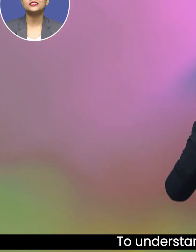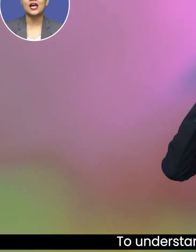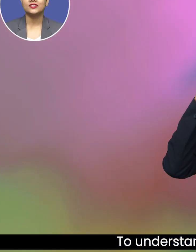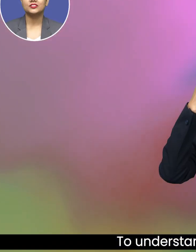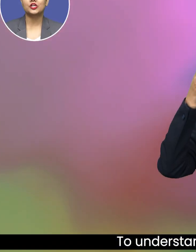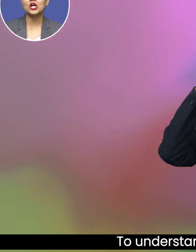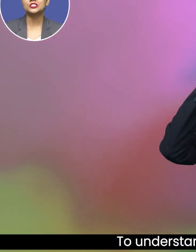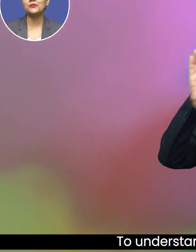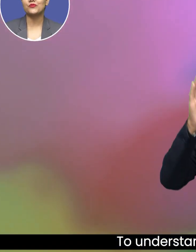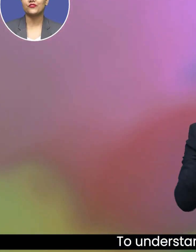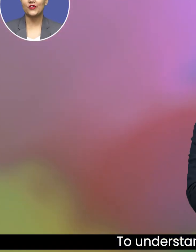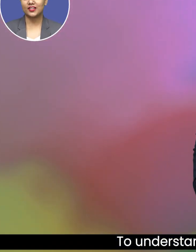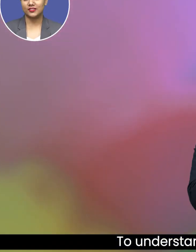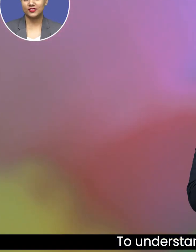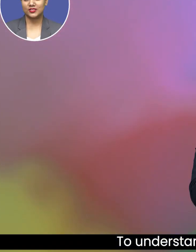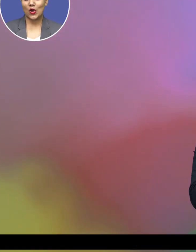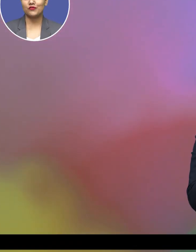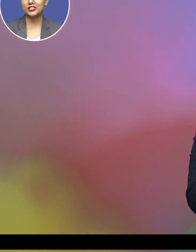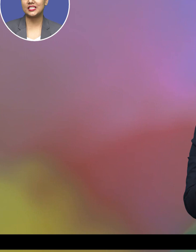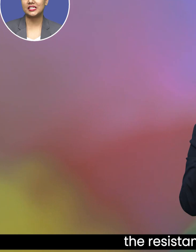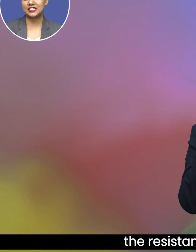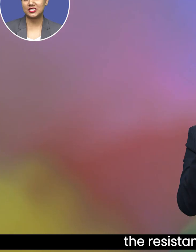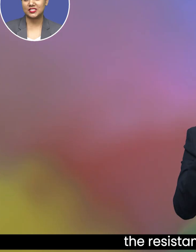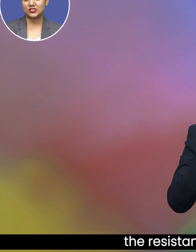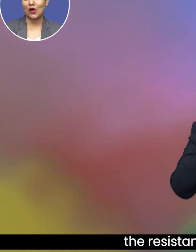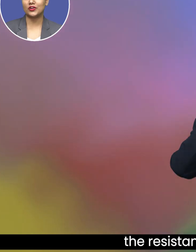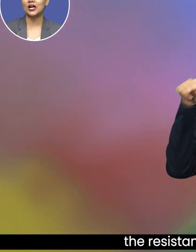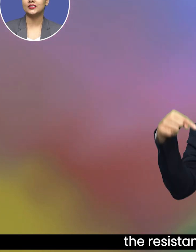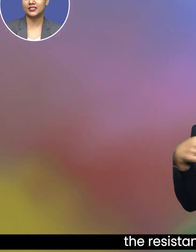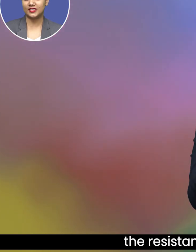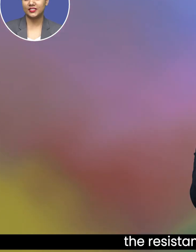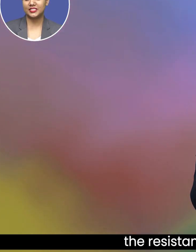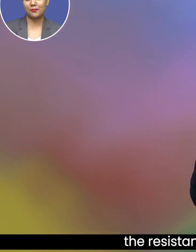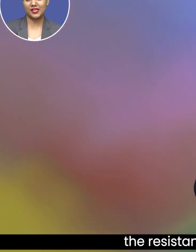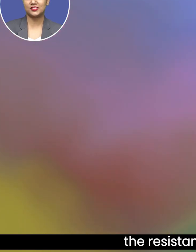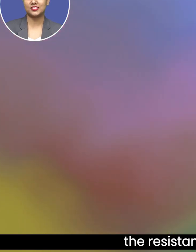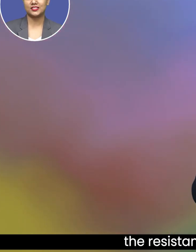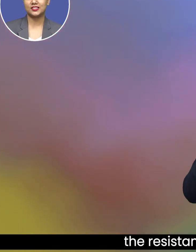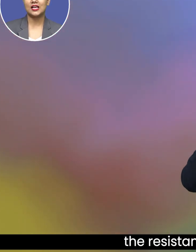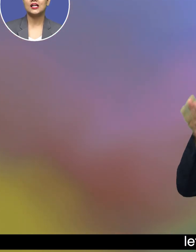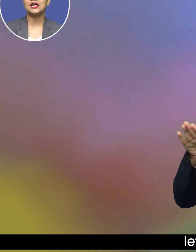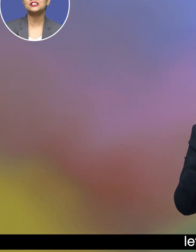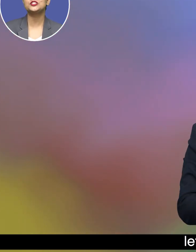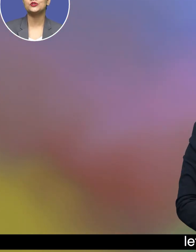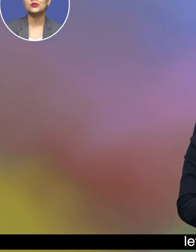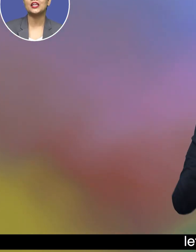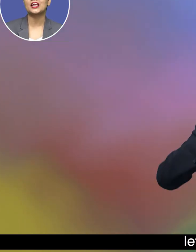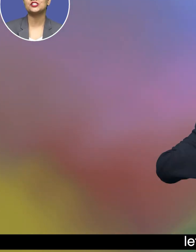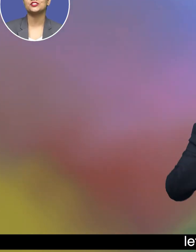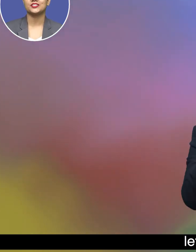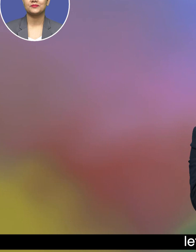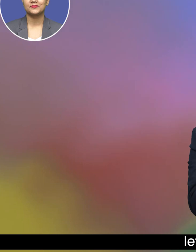To understand the concept of the factors on which the resistance of a conductor depends, let us do